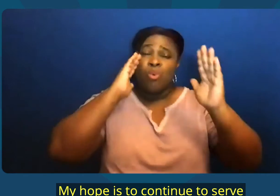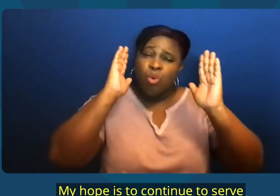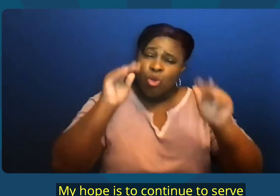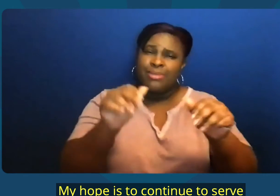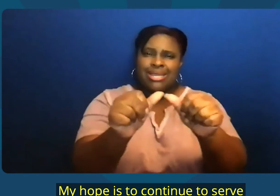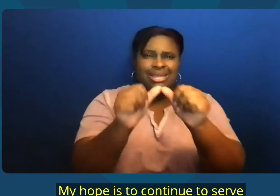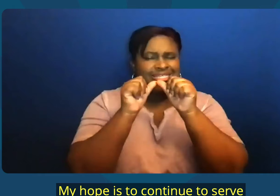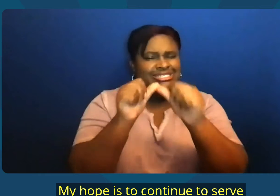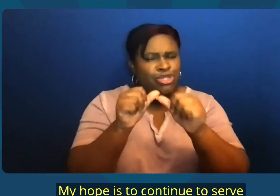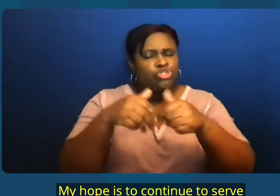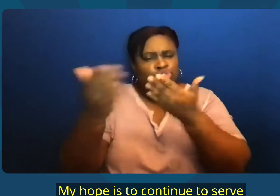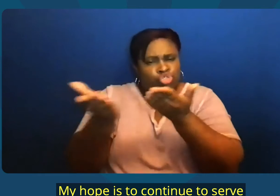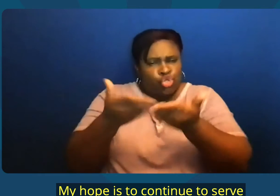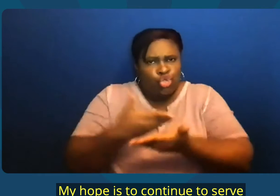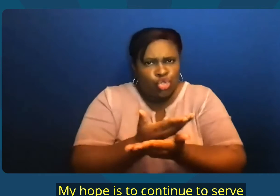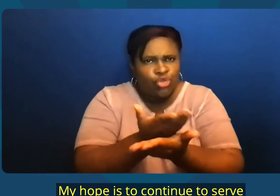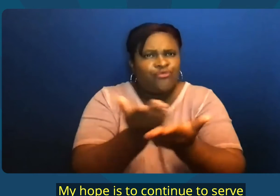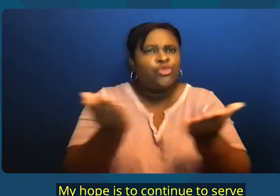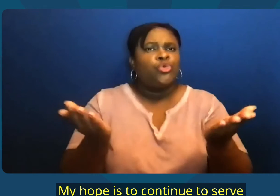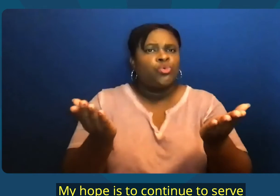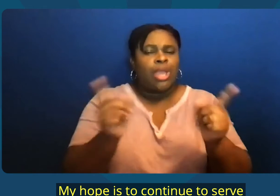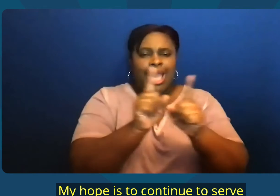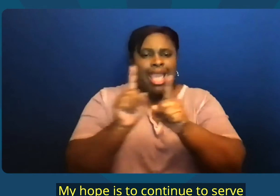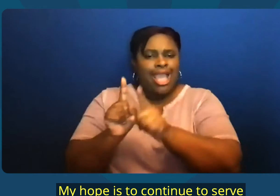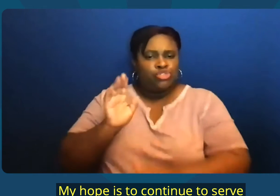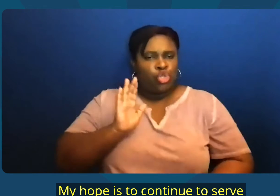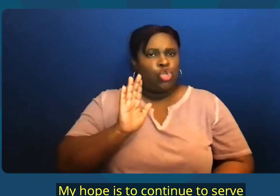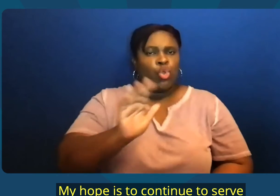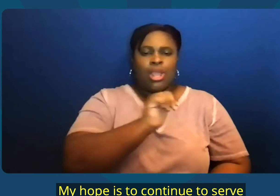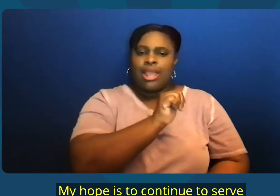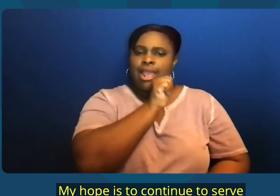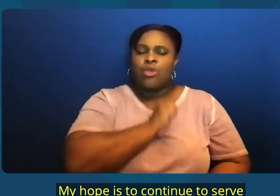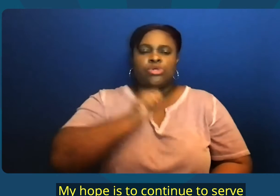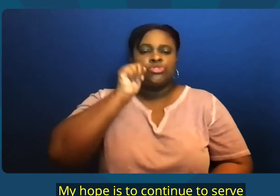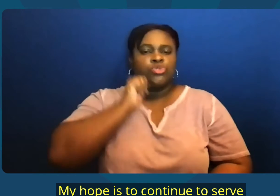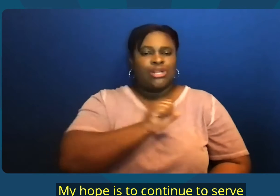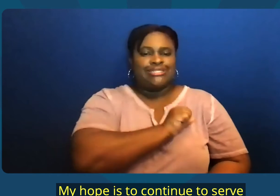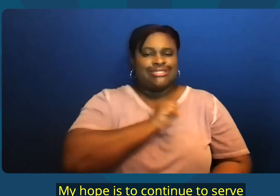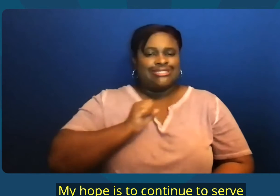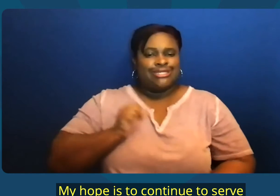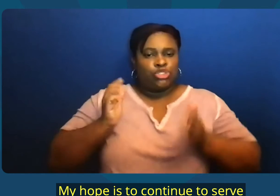My hope is to continue to serve you in the Arizona Senate.